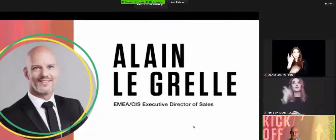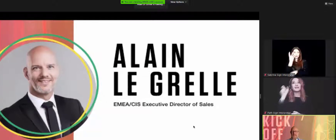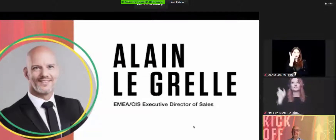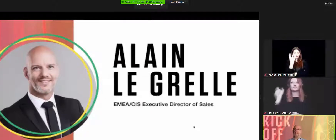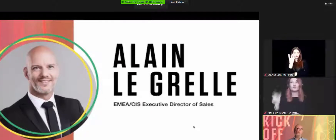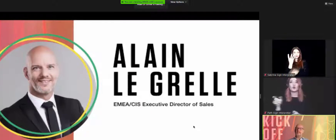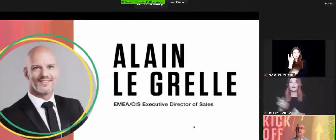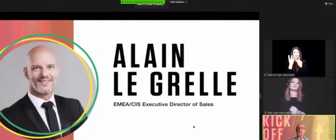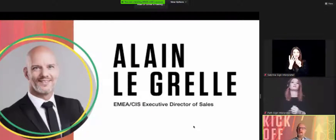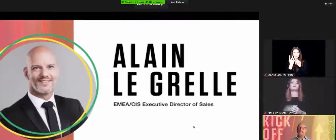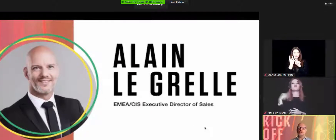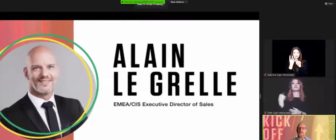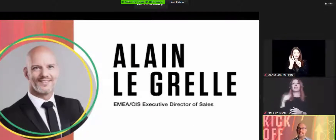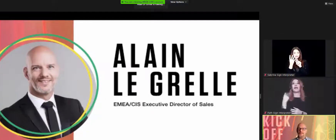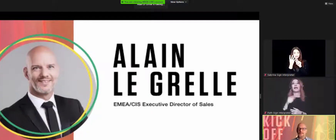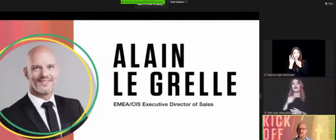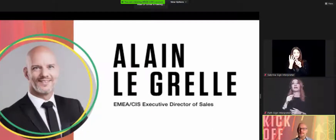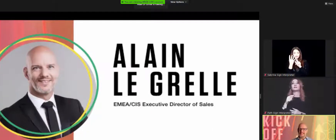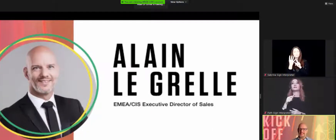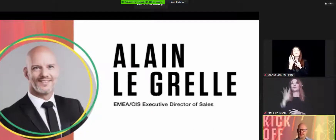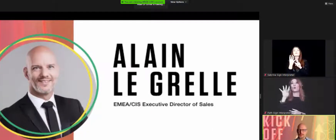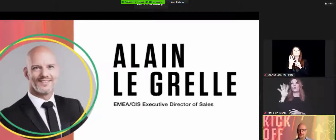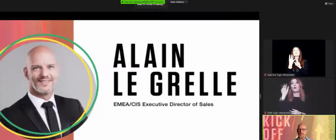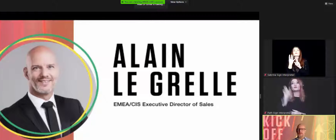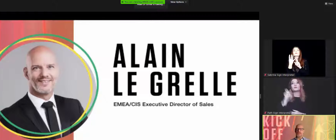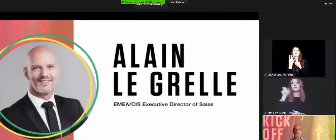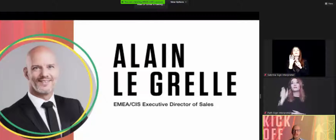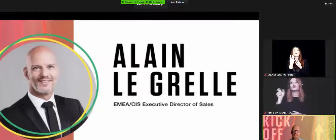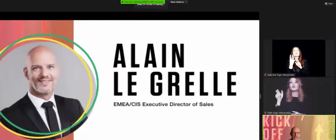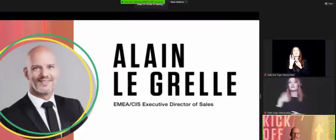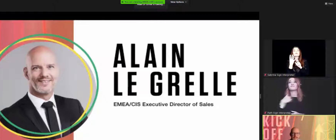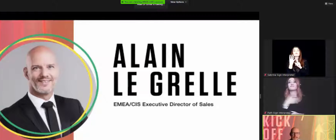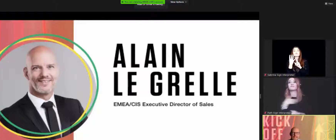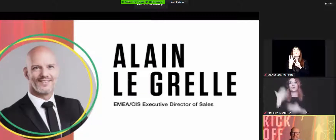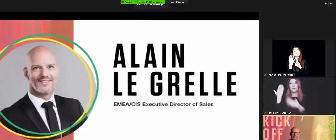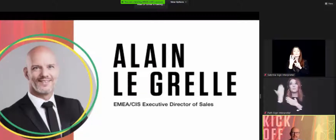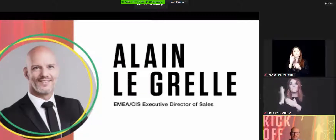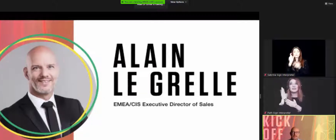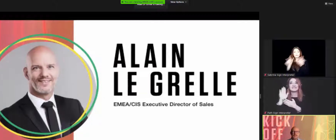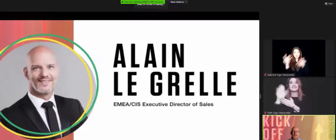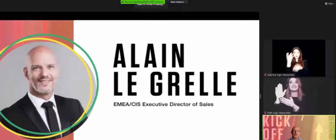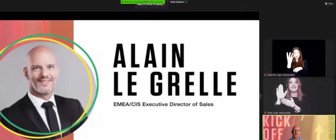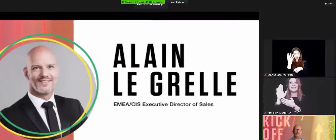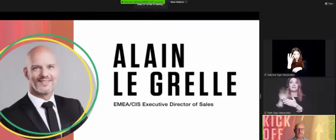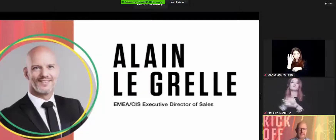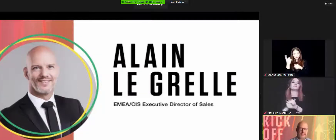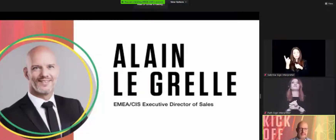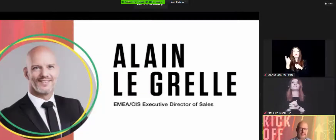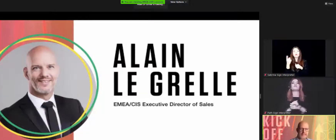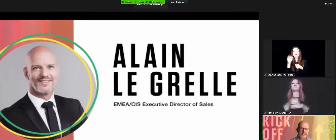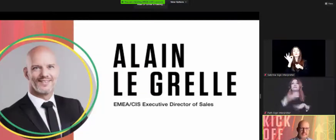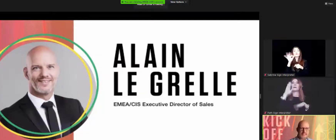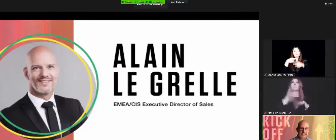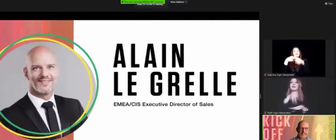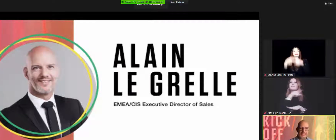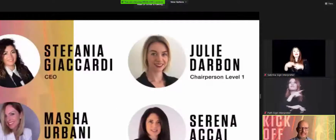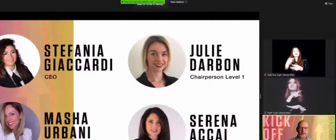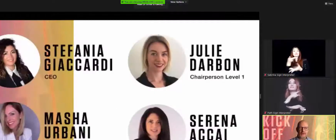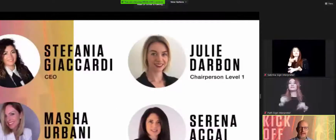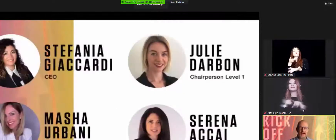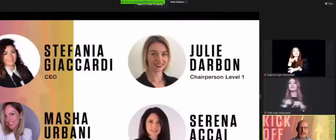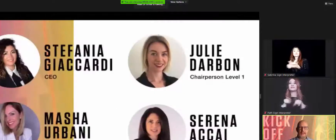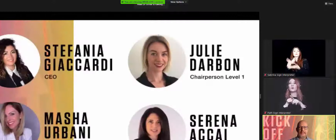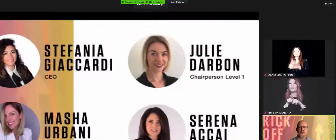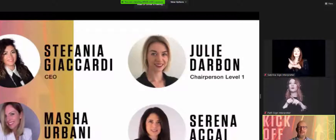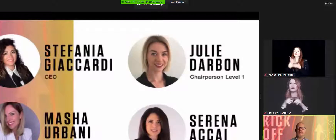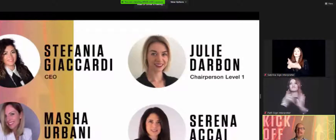you, and they're going to make an incredible testimonial. I will just ask my dear Carlos to go to the next slide, or